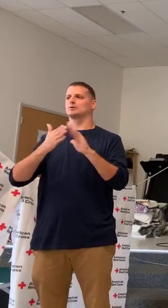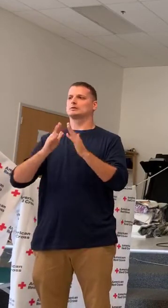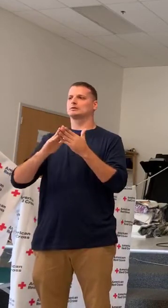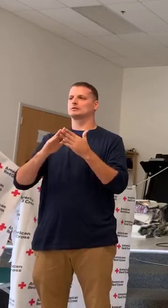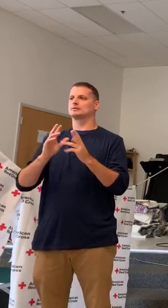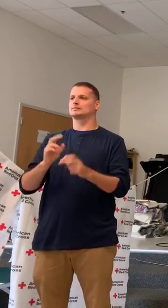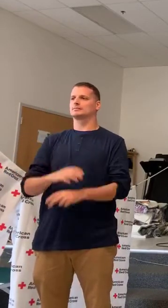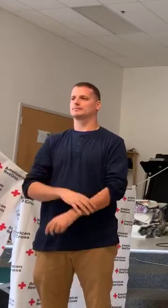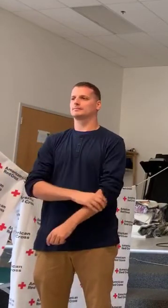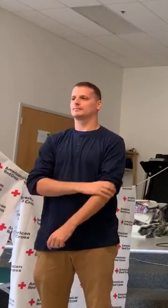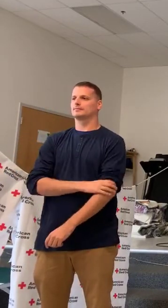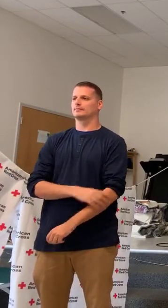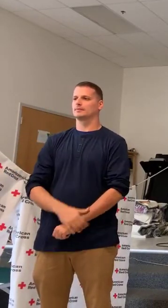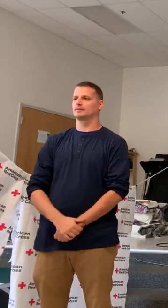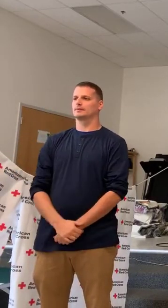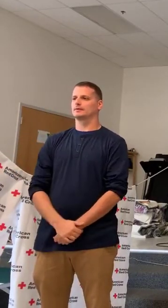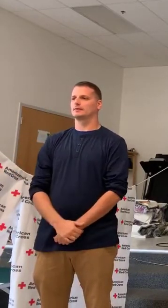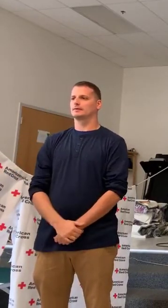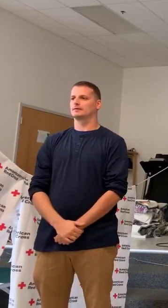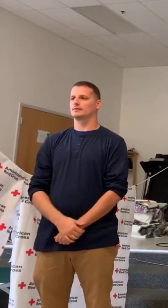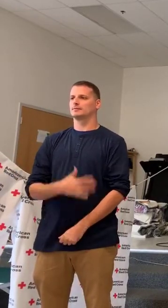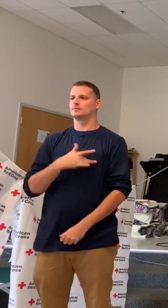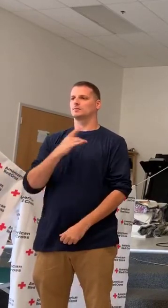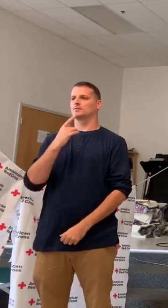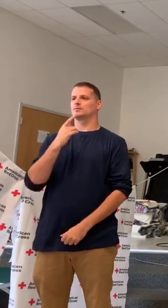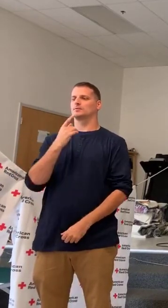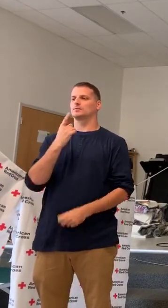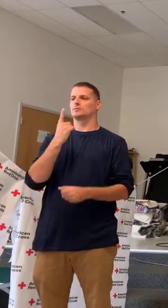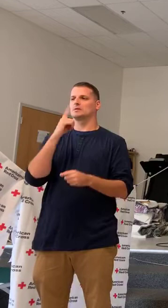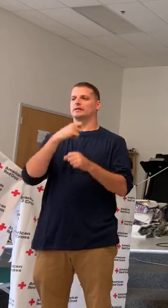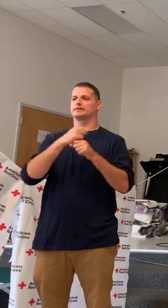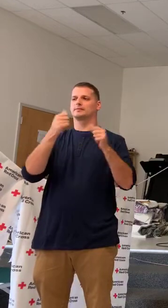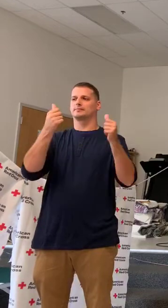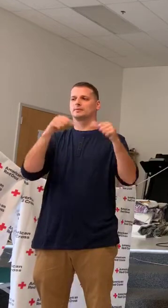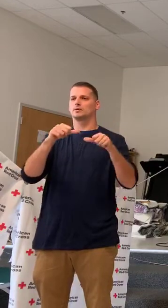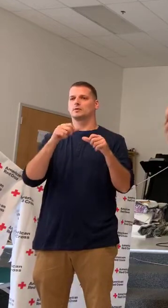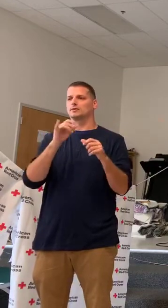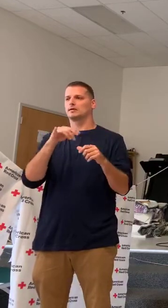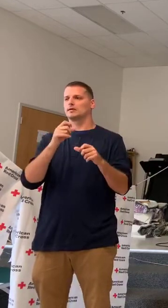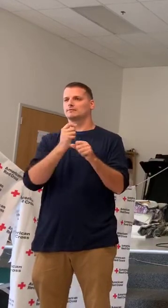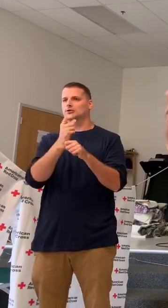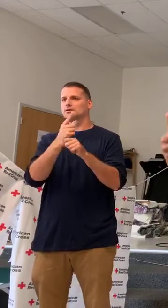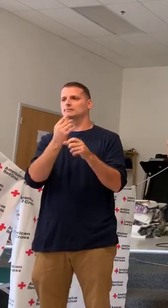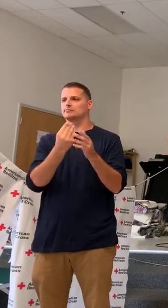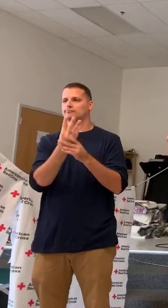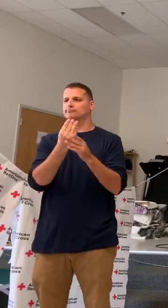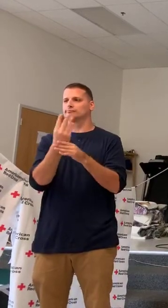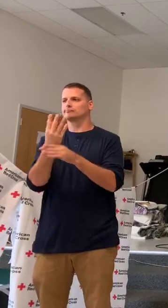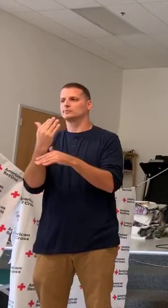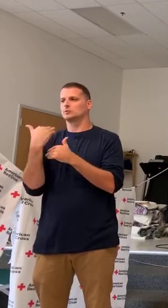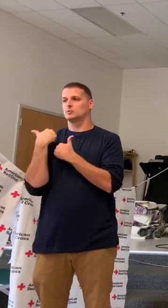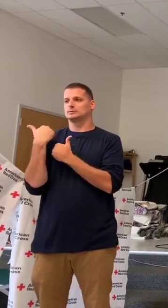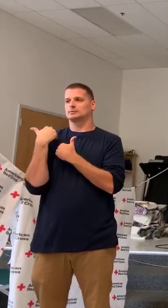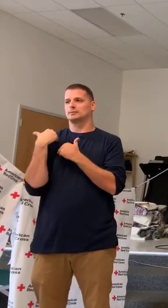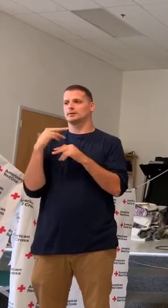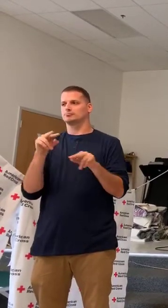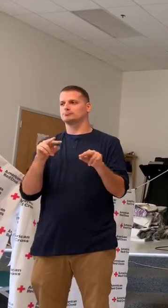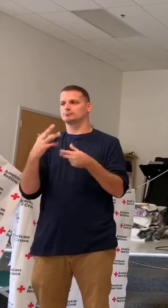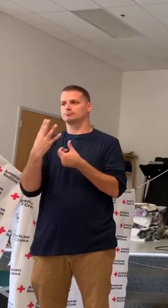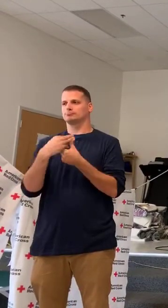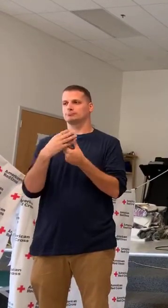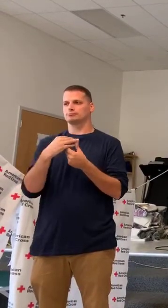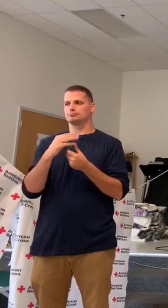thing, because everything's still growing. So they have to revisit that and revisit that. So it becomes part of our culture,